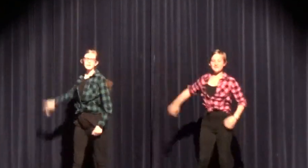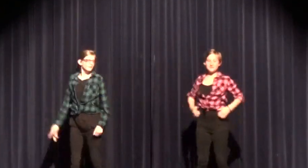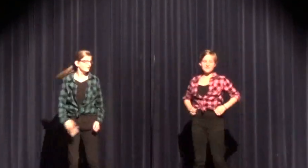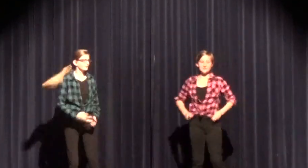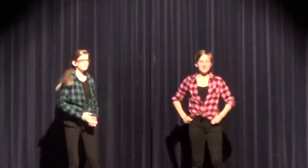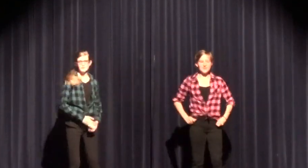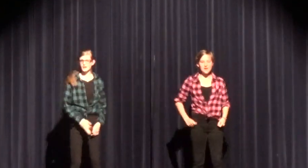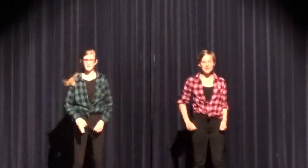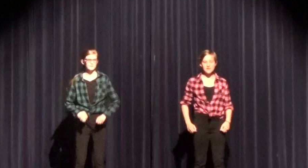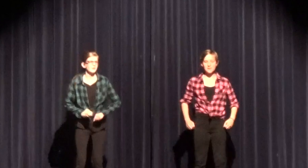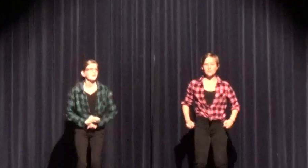Make them